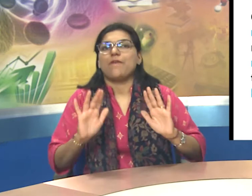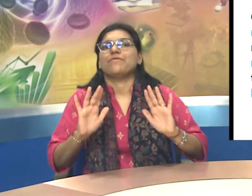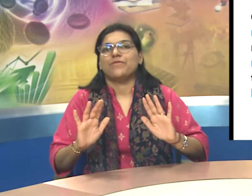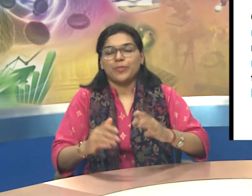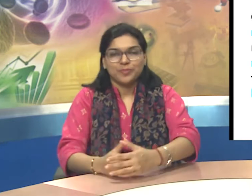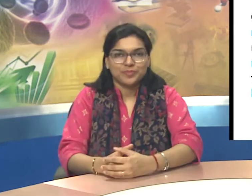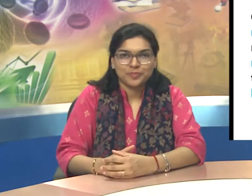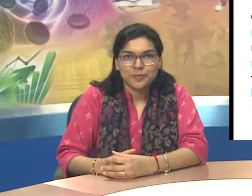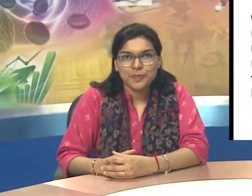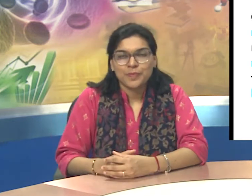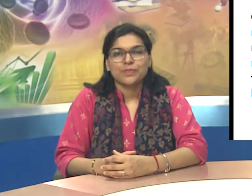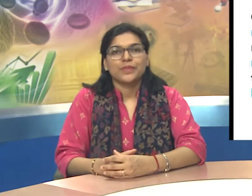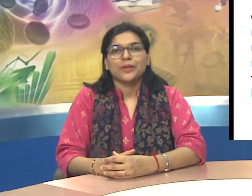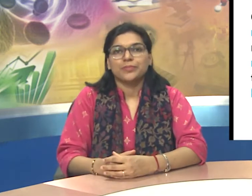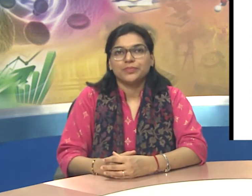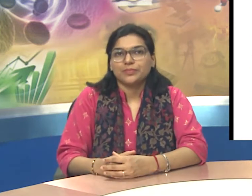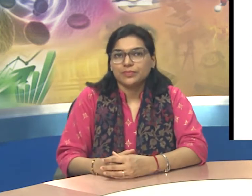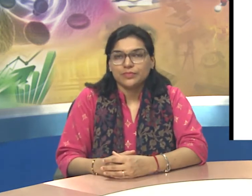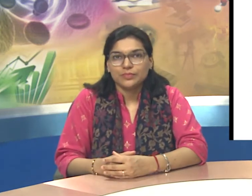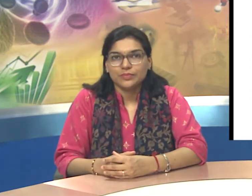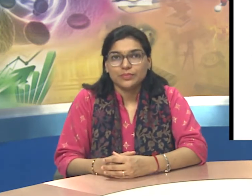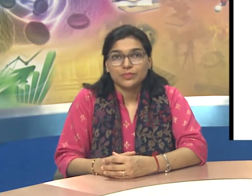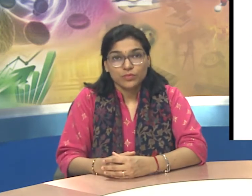Telegram charged per word.